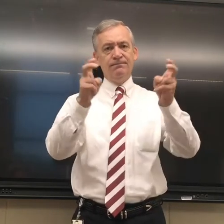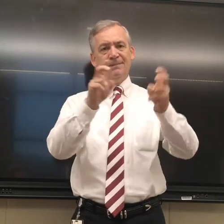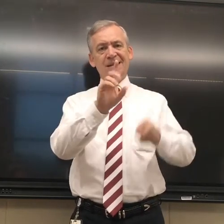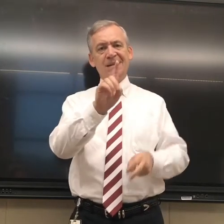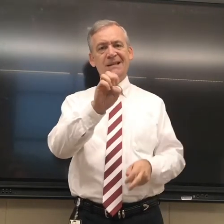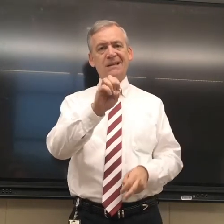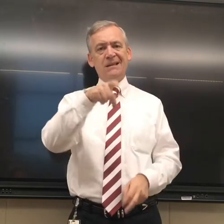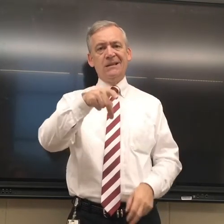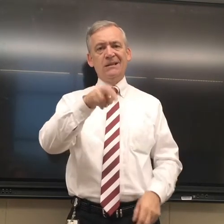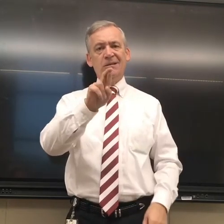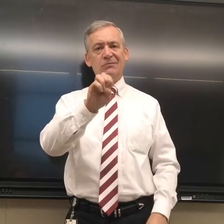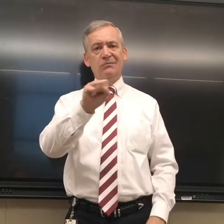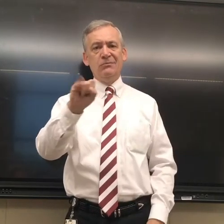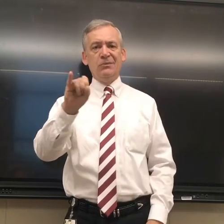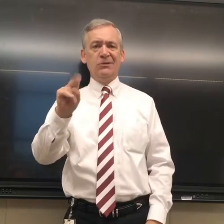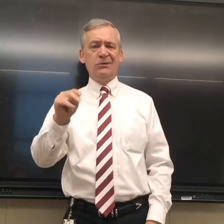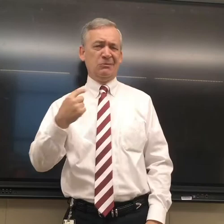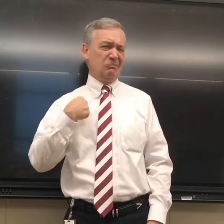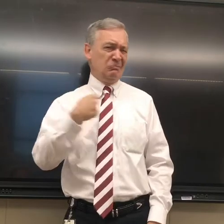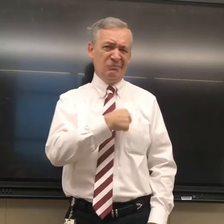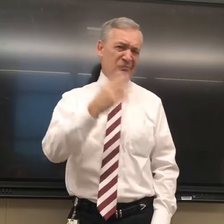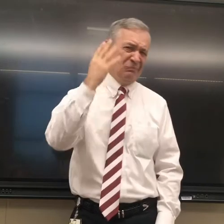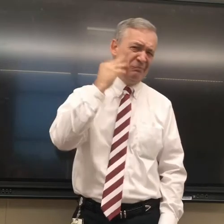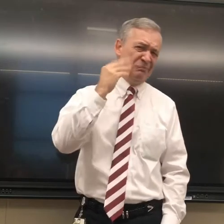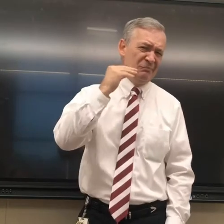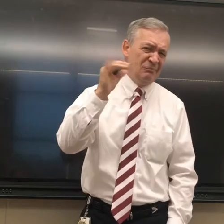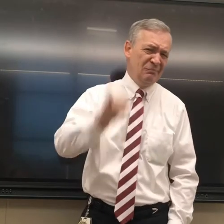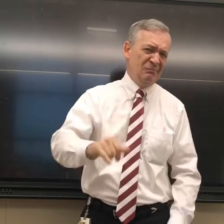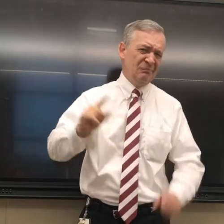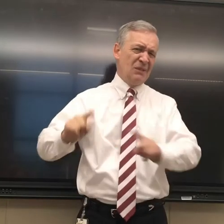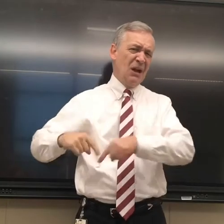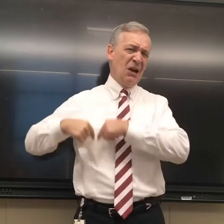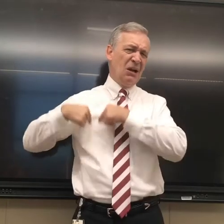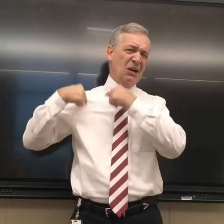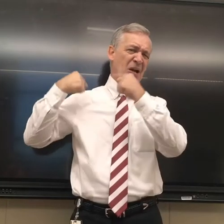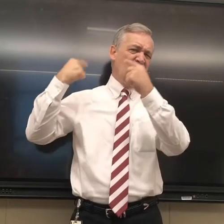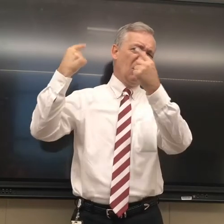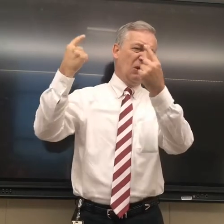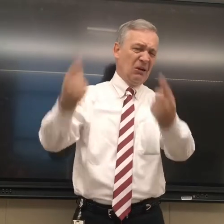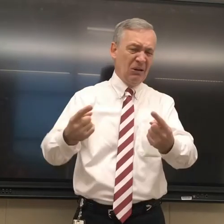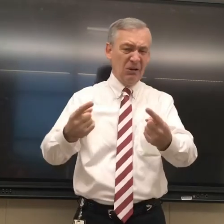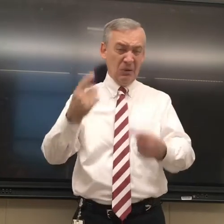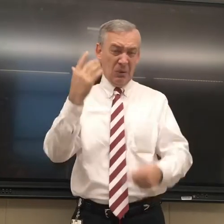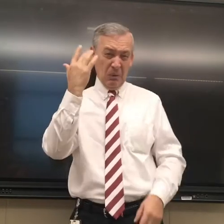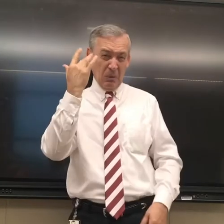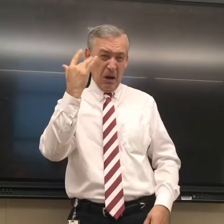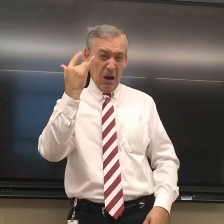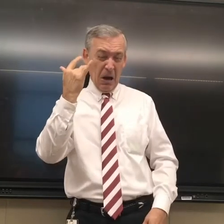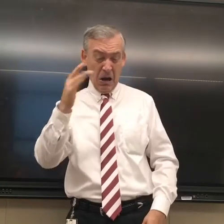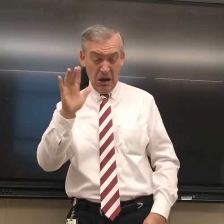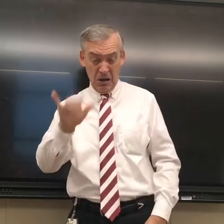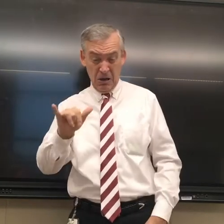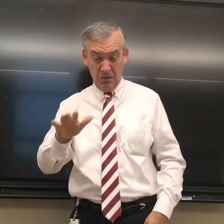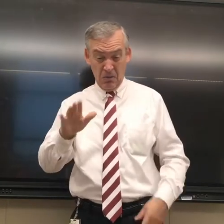us, for the black workers of rural Maryland had always been depressed.